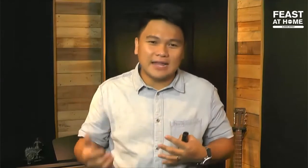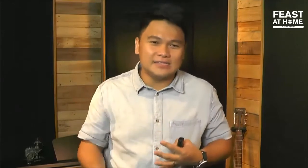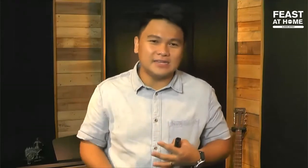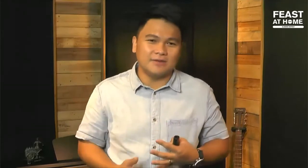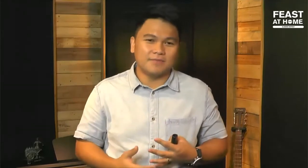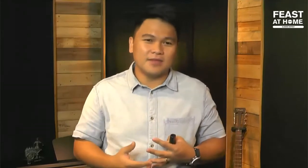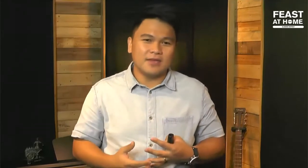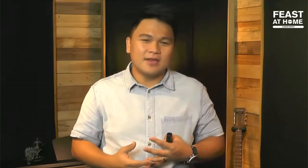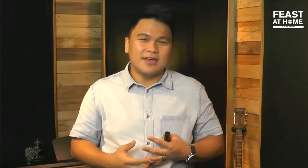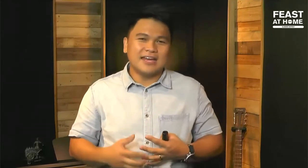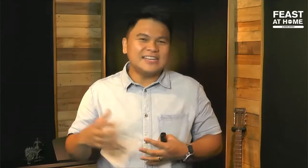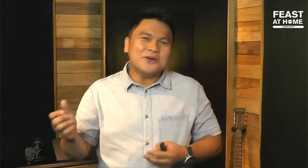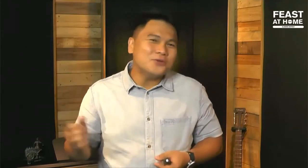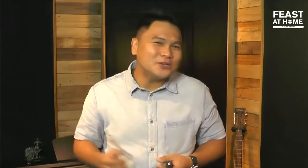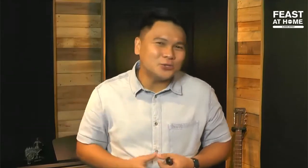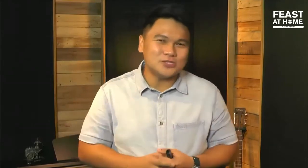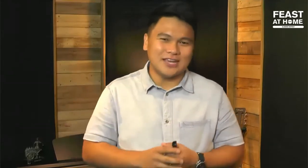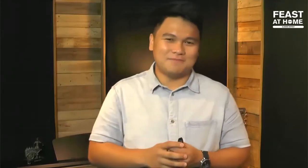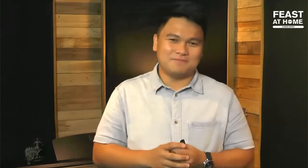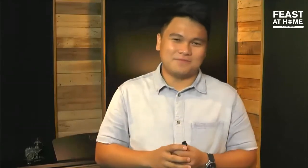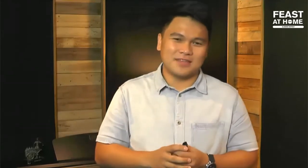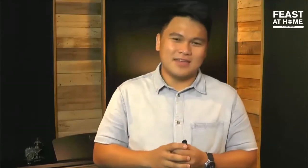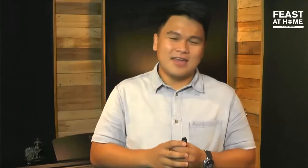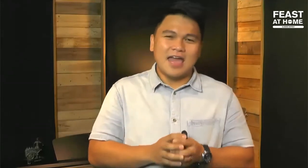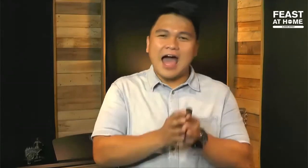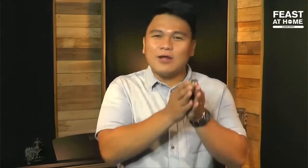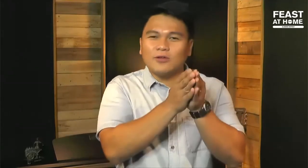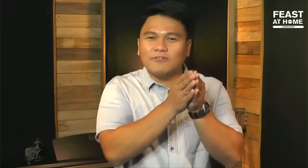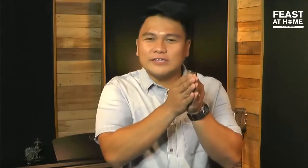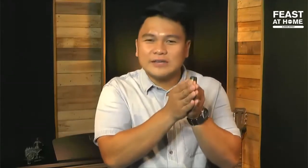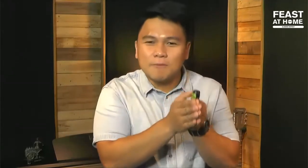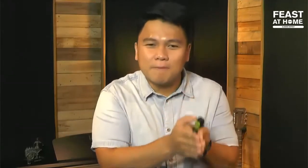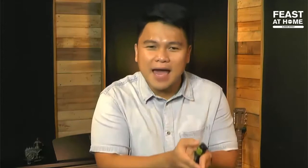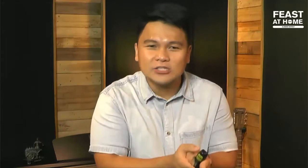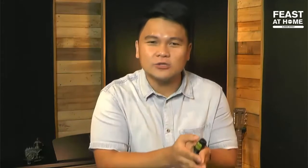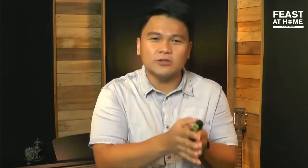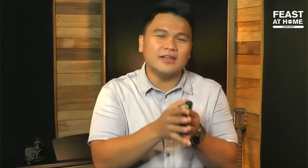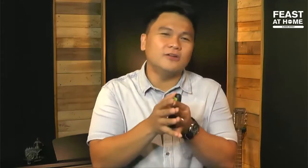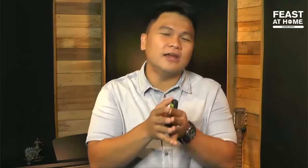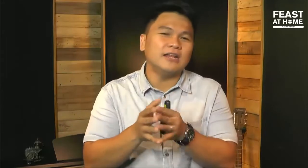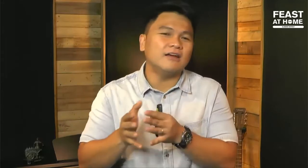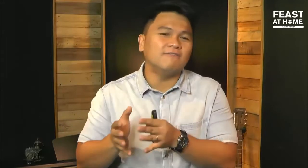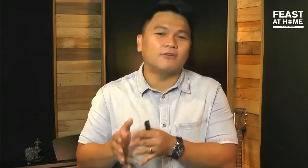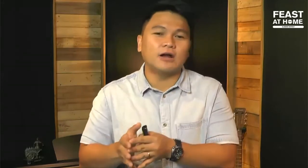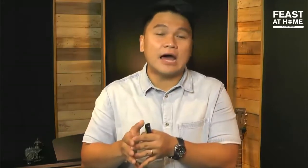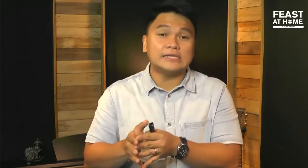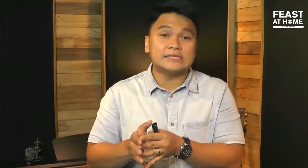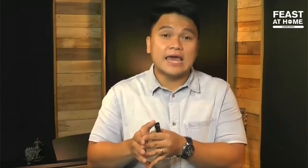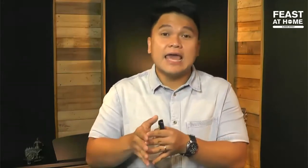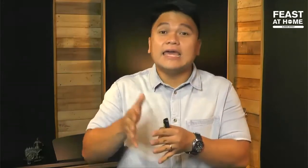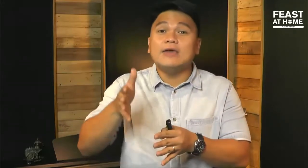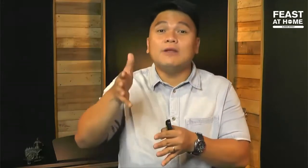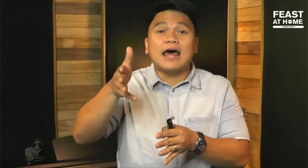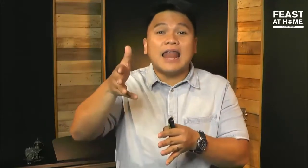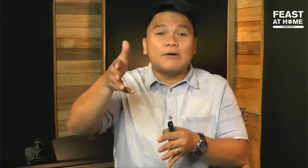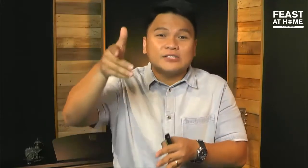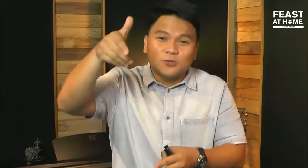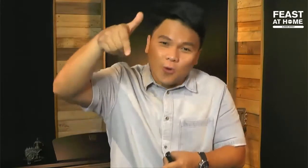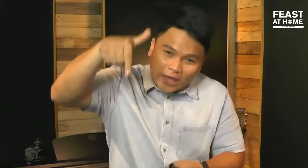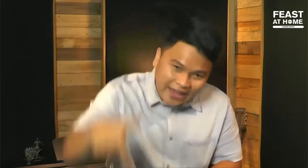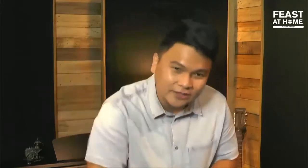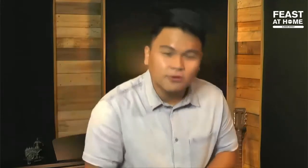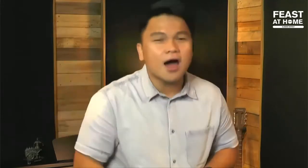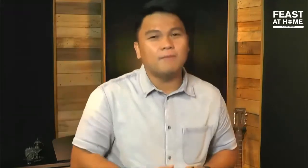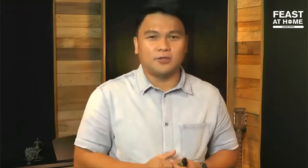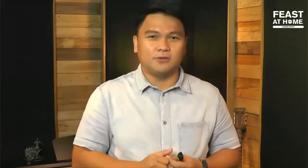my cleansing. Kasi ganun ang Diyos eh. Out of His compassion and great love for us, He will allow us